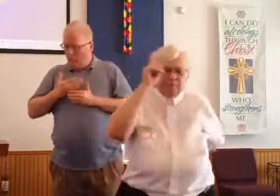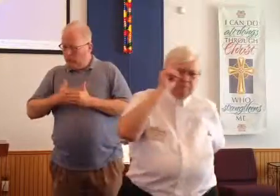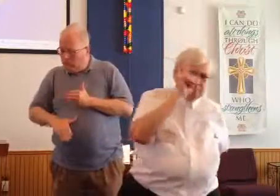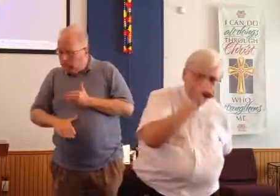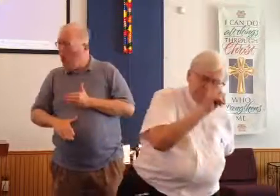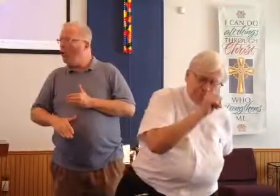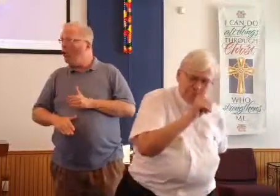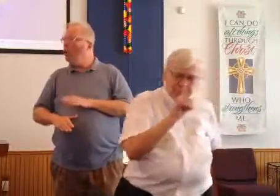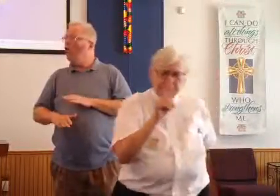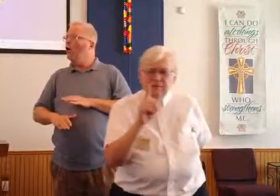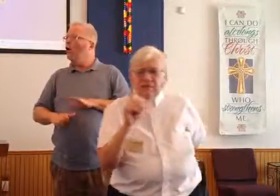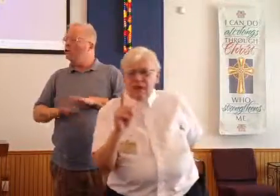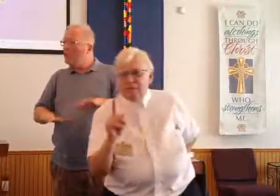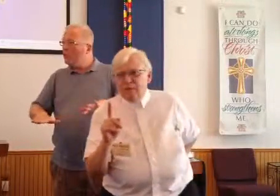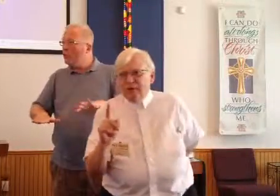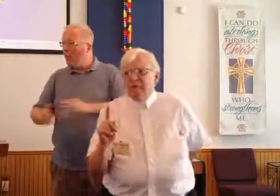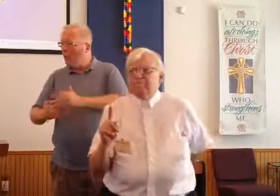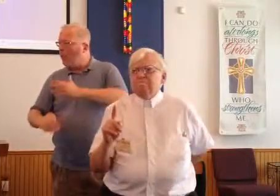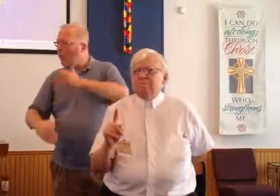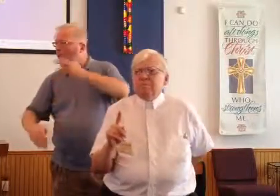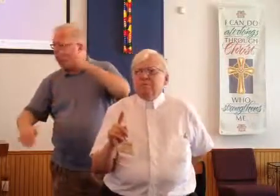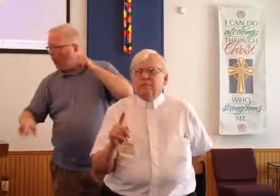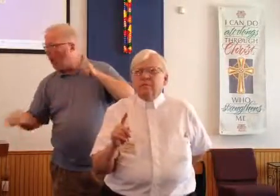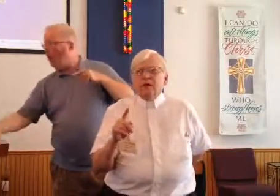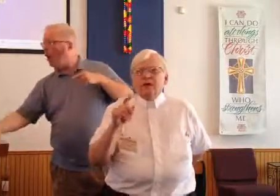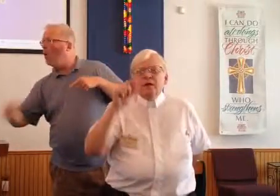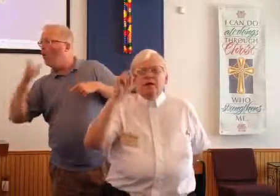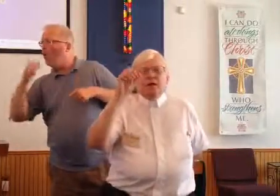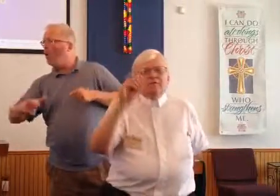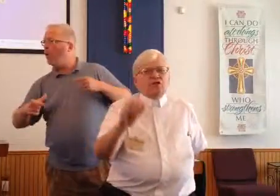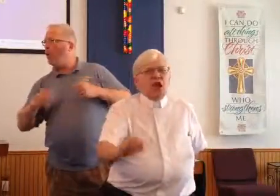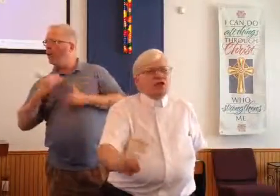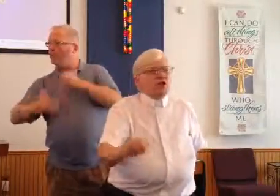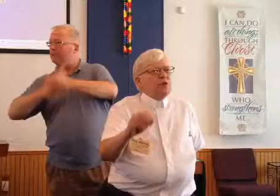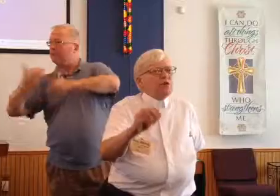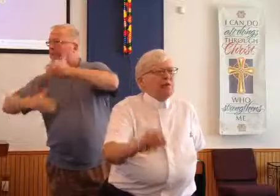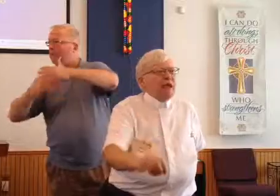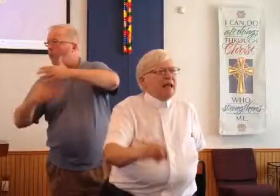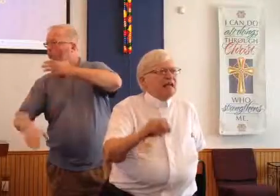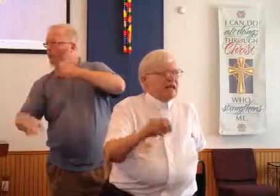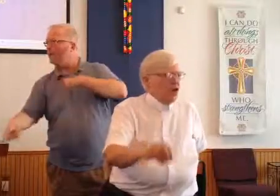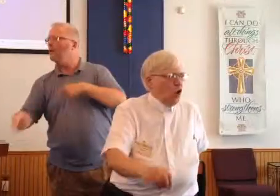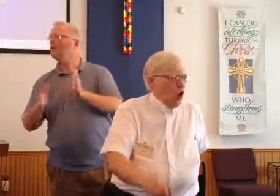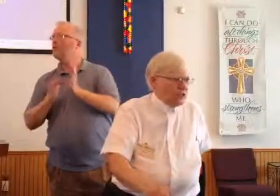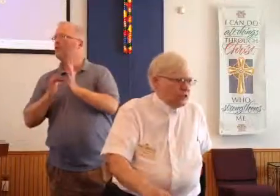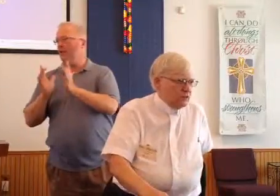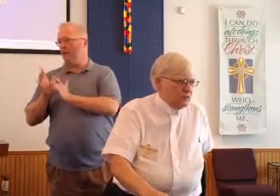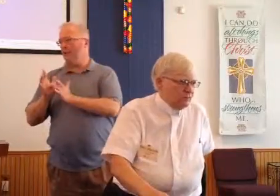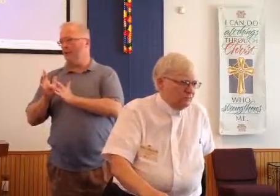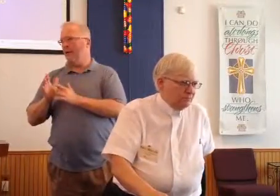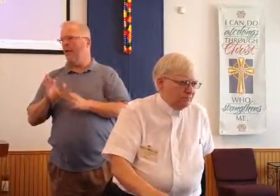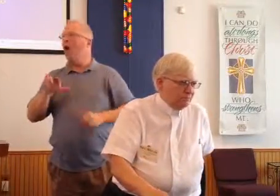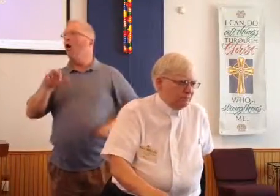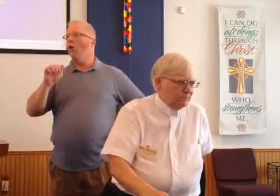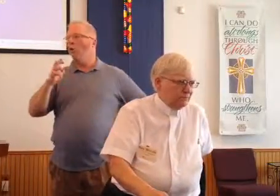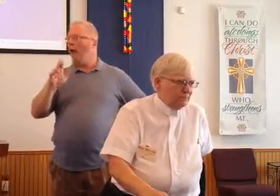Now, stop for a minute. If Joshua's band had lost,